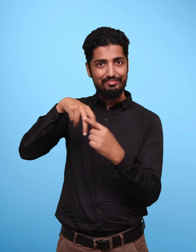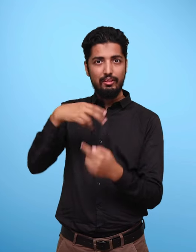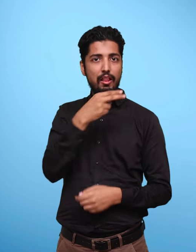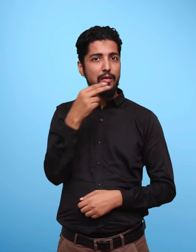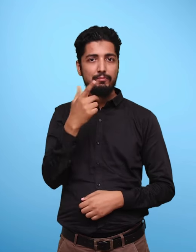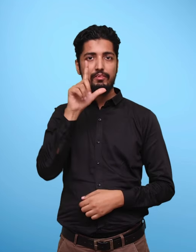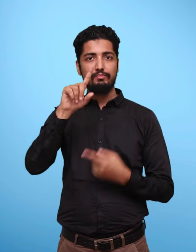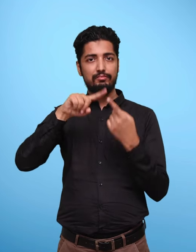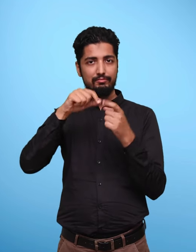Leg.